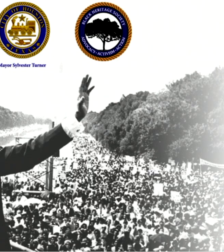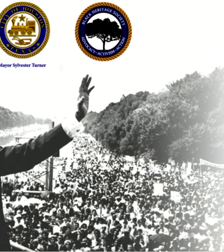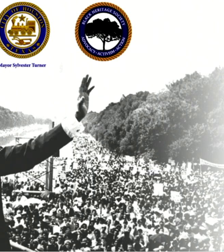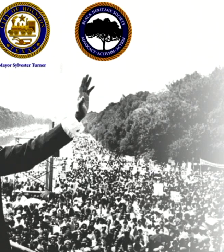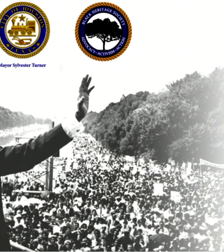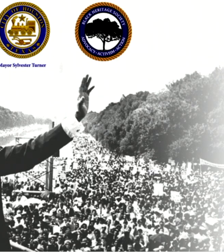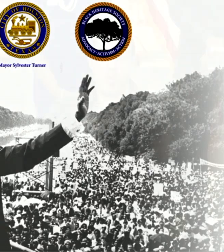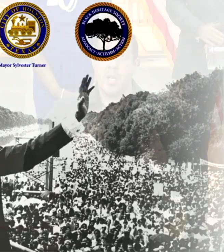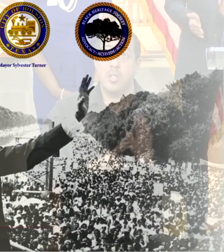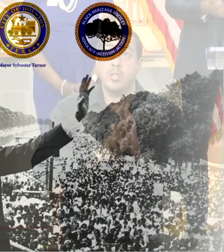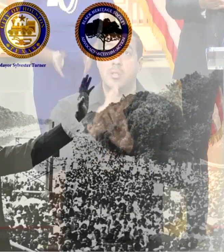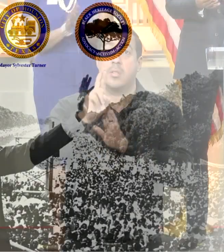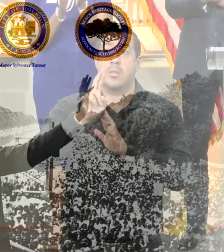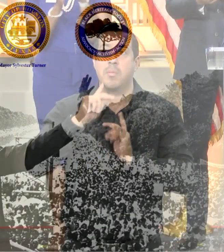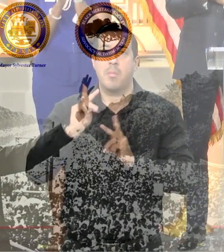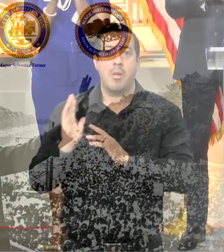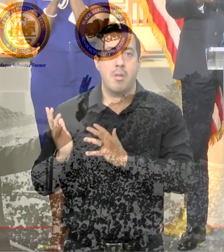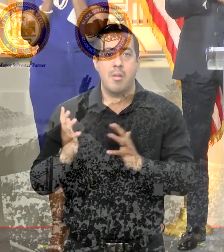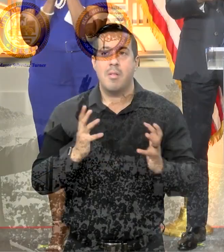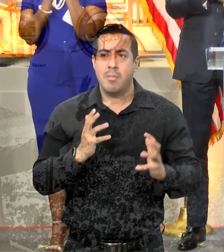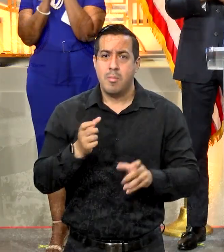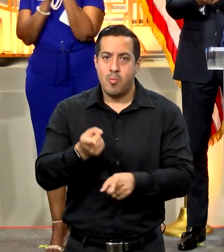travel,